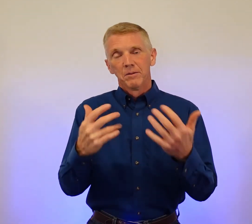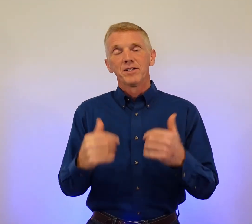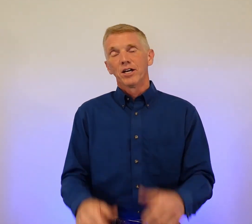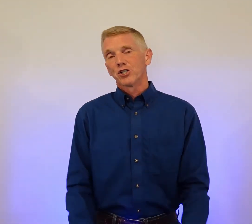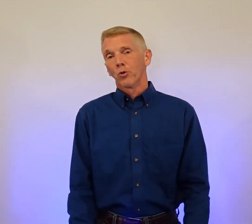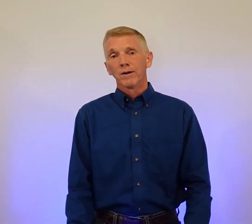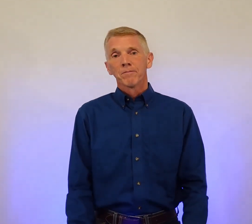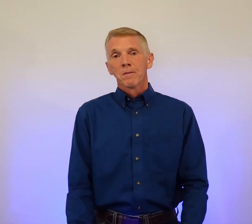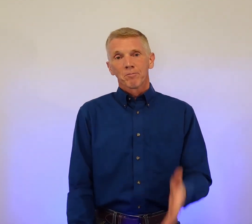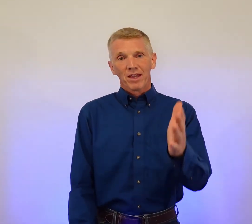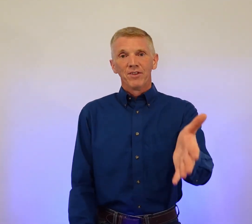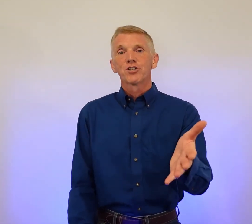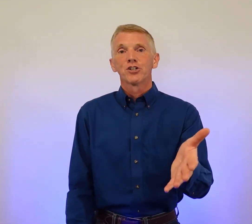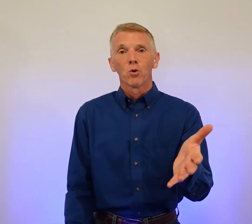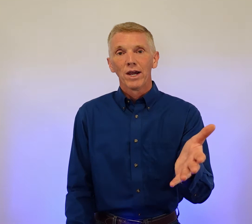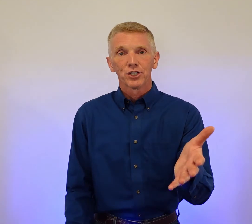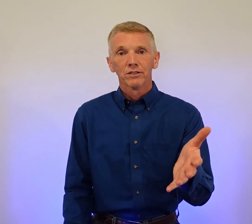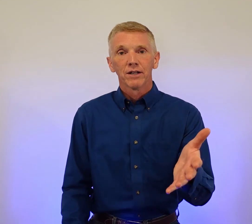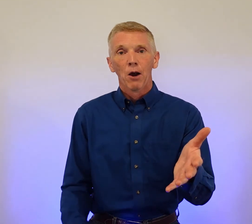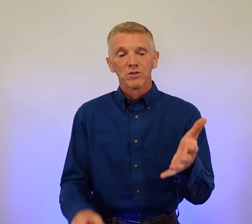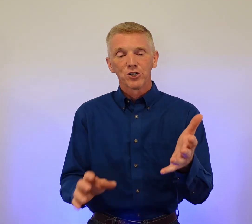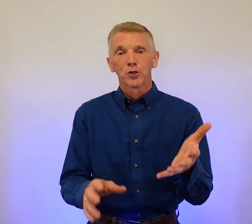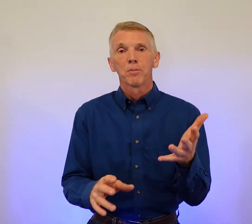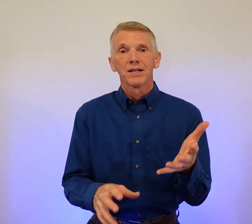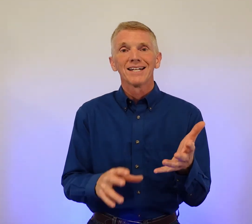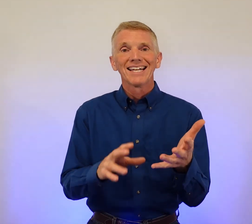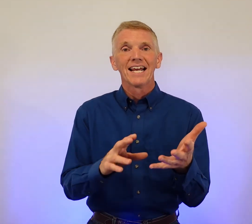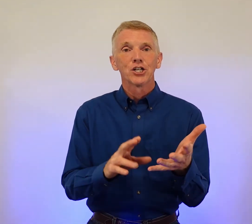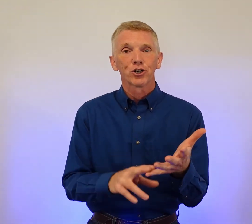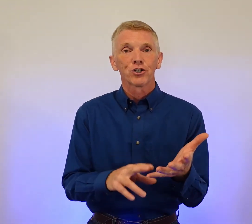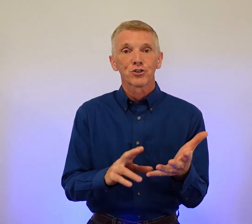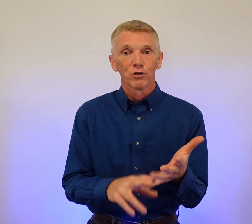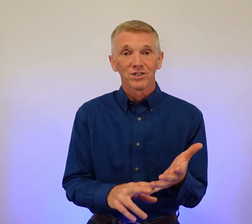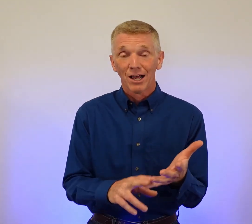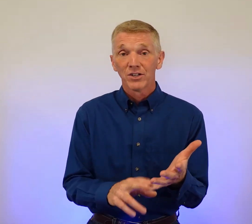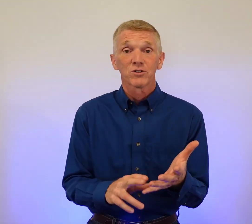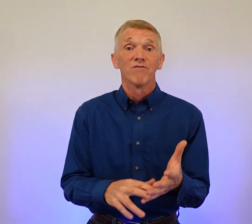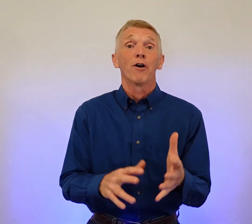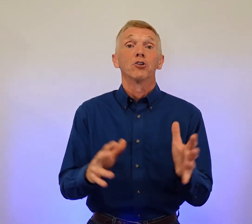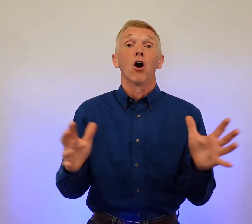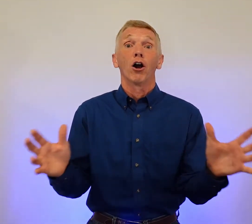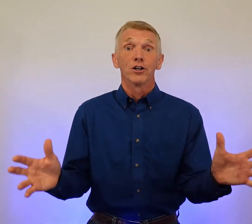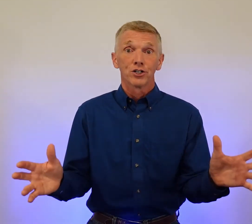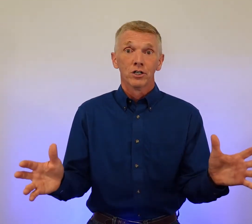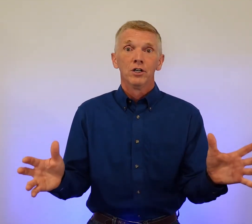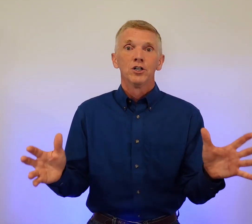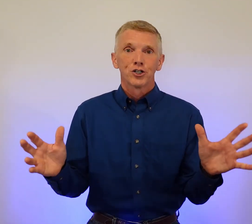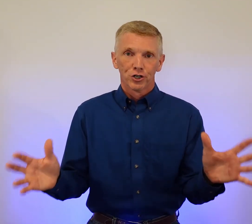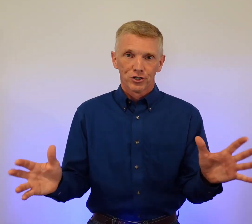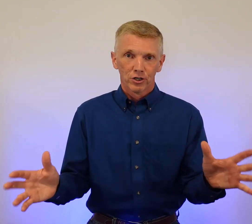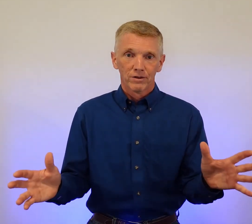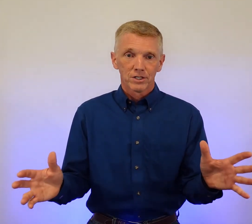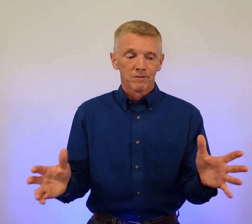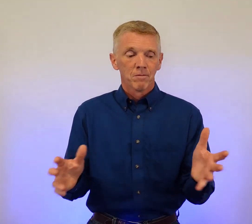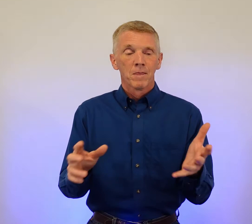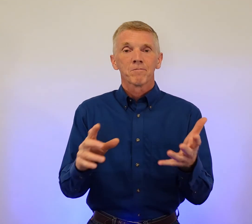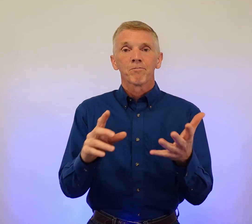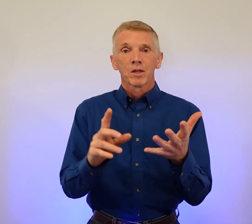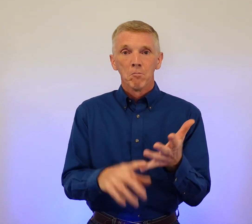tell you a story. In this situation, I was interpreting in a church service. Now, this was a very large church service.